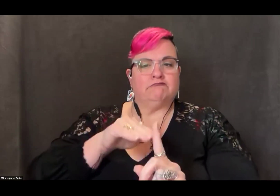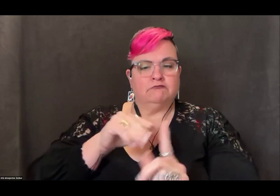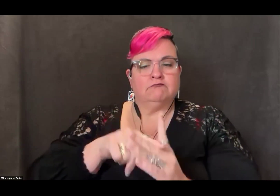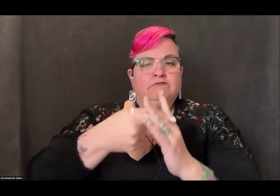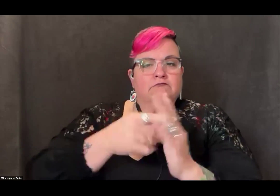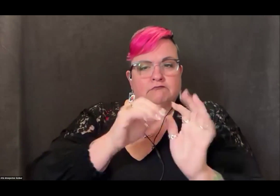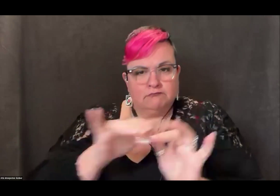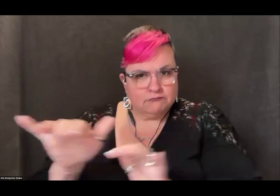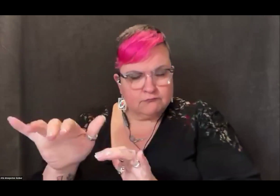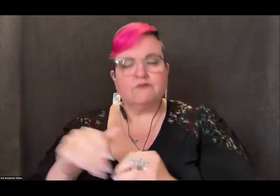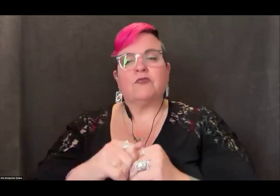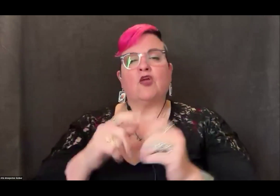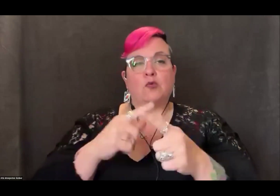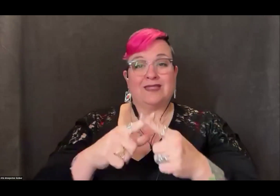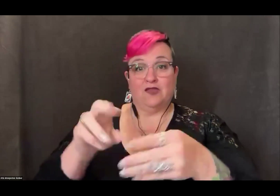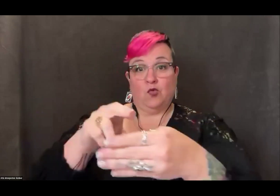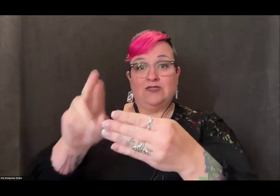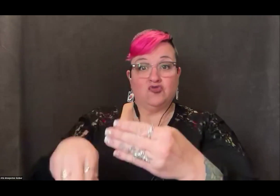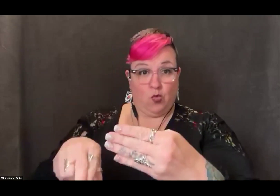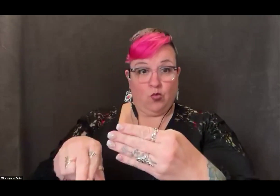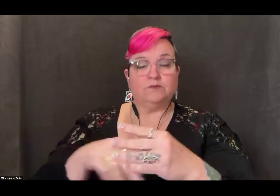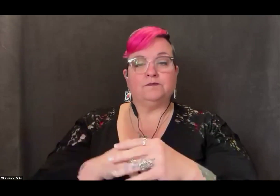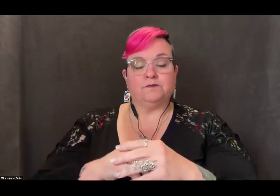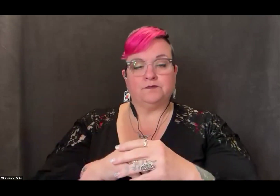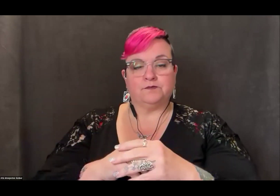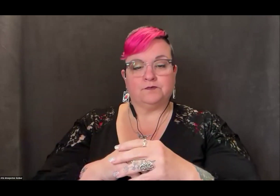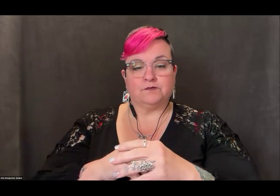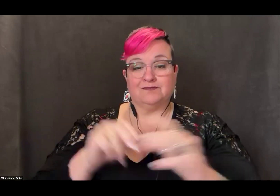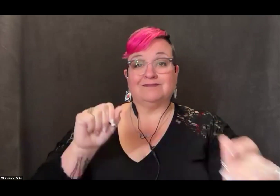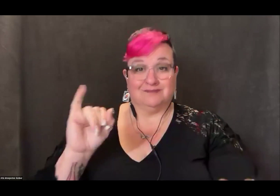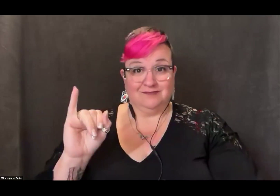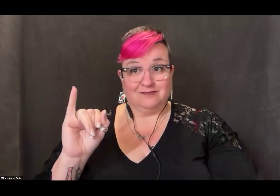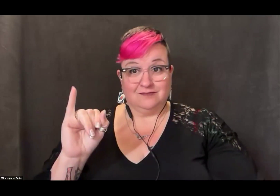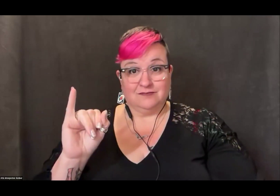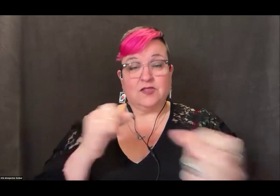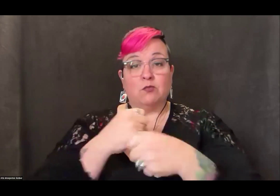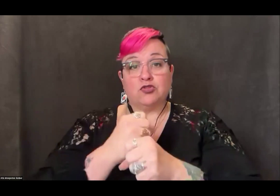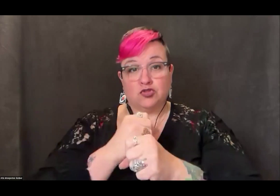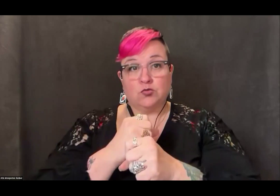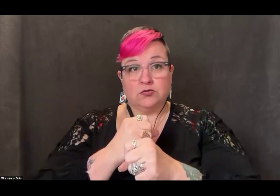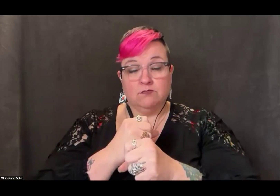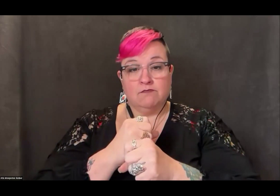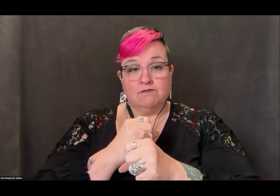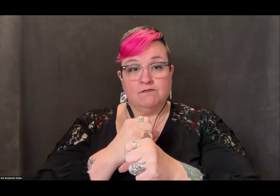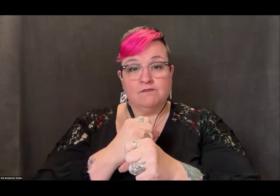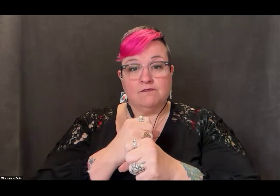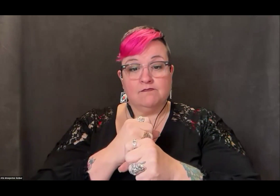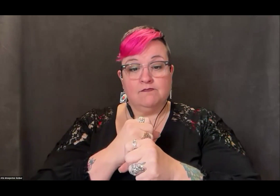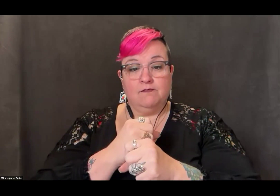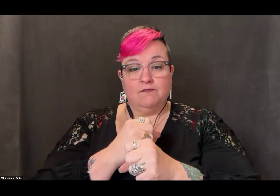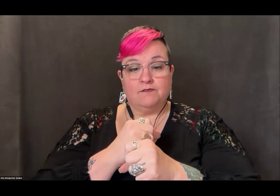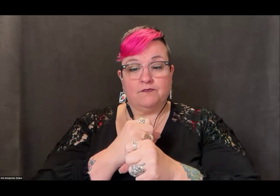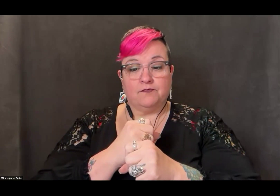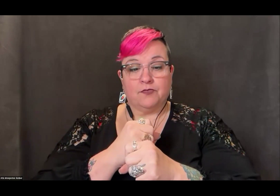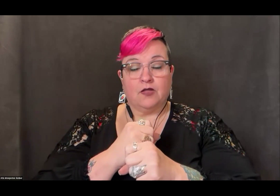Then the result that AI produces is